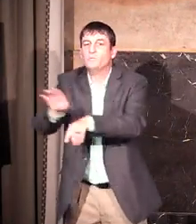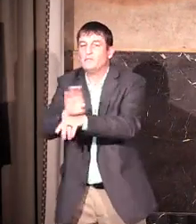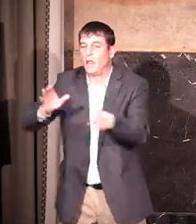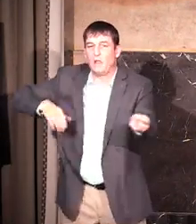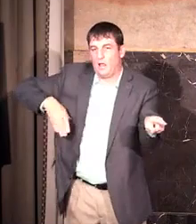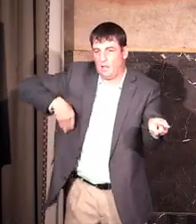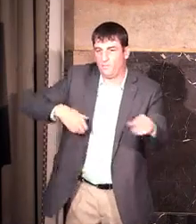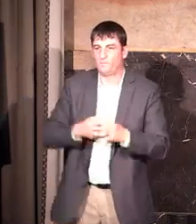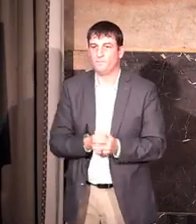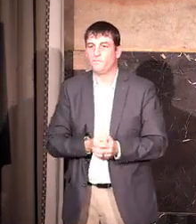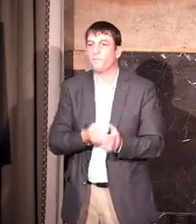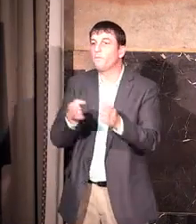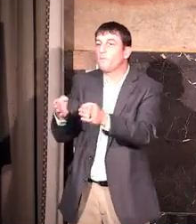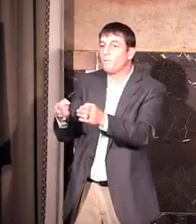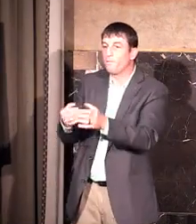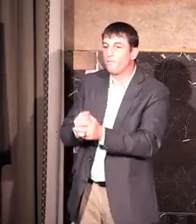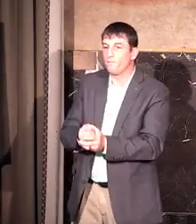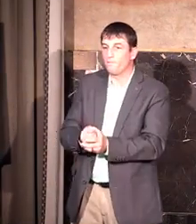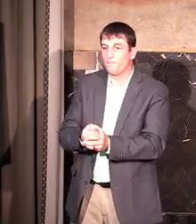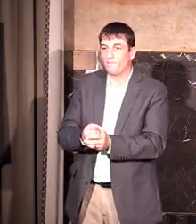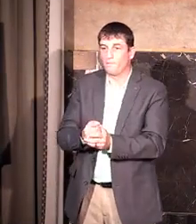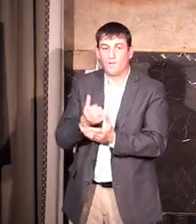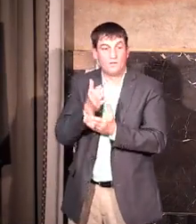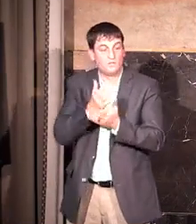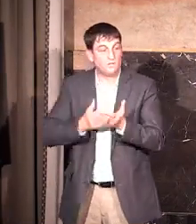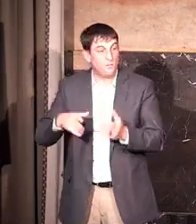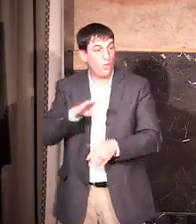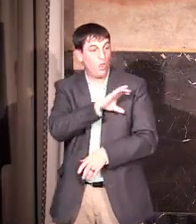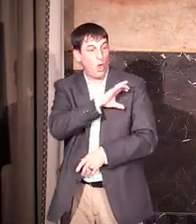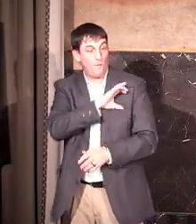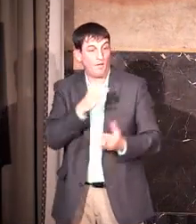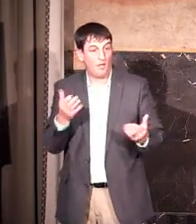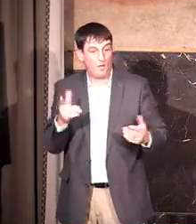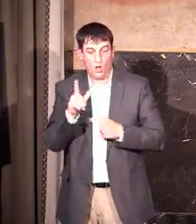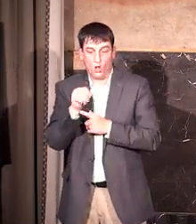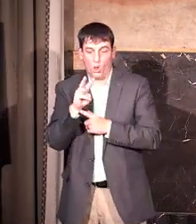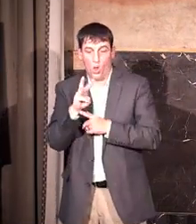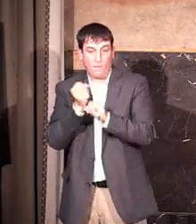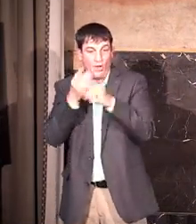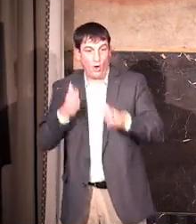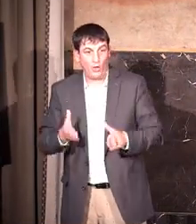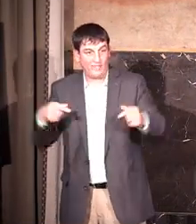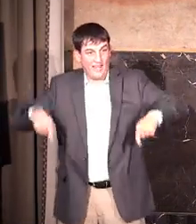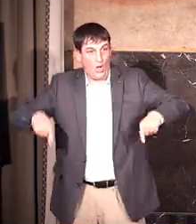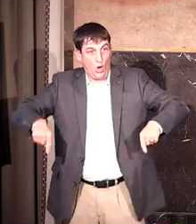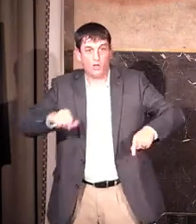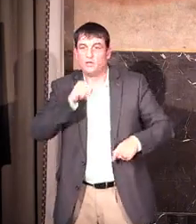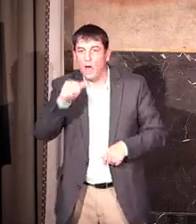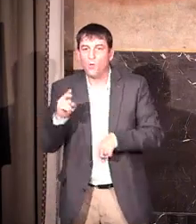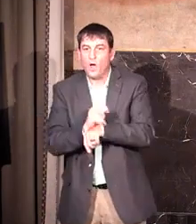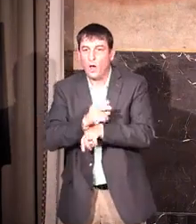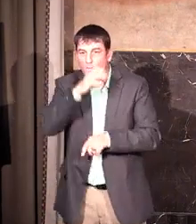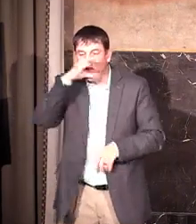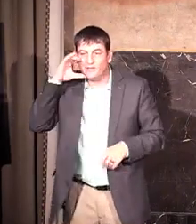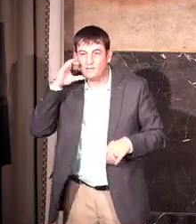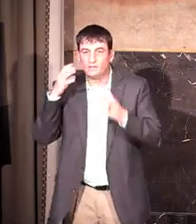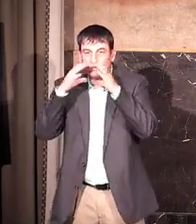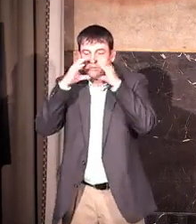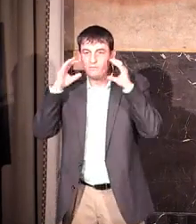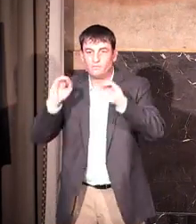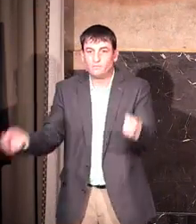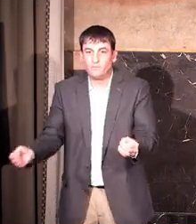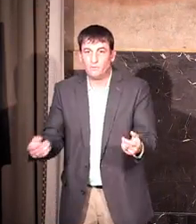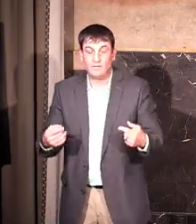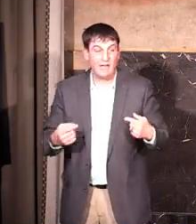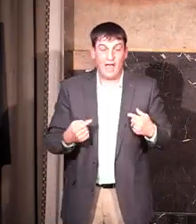sir. Half the lawmakers here aren't wearing masks. Yeah, I really think that that's a mistake. If you look at